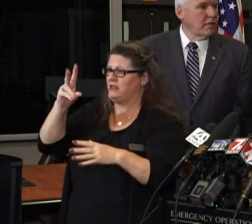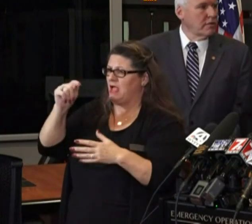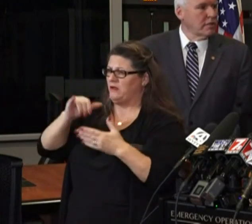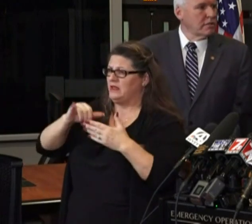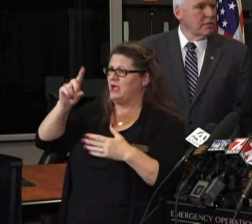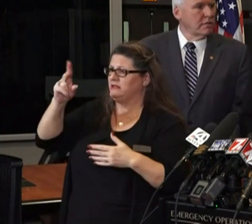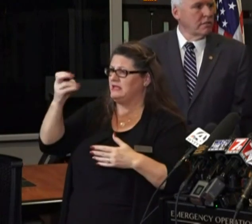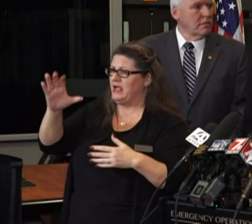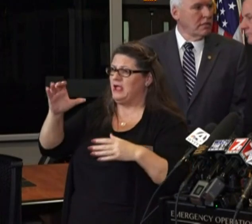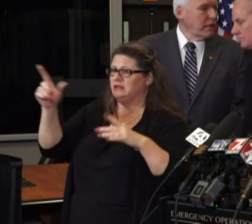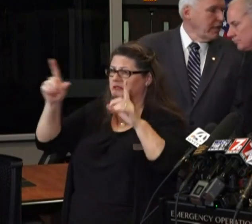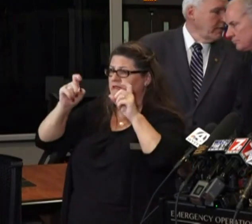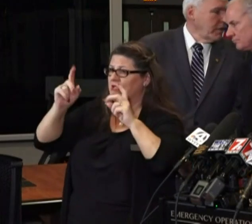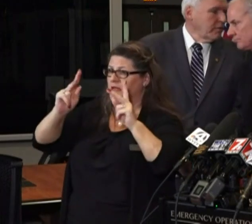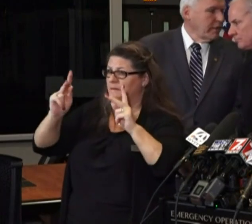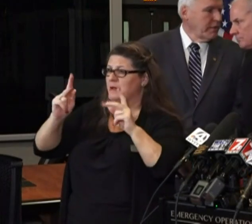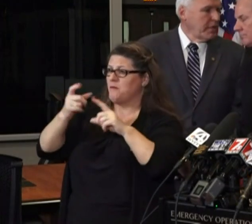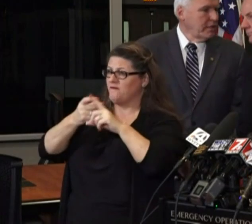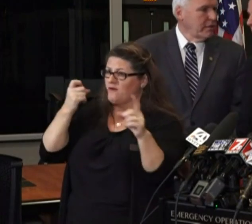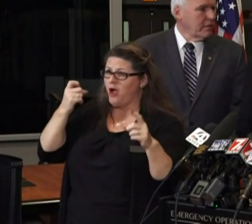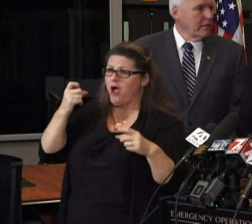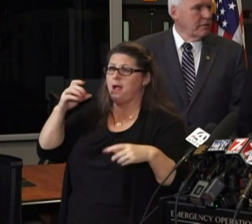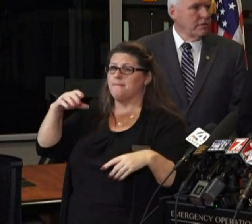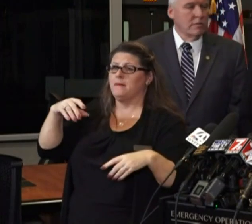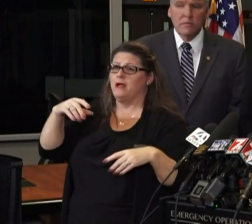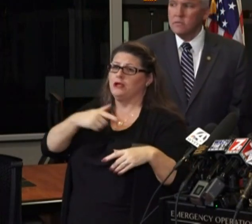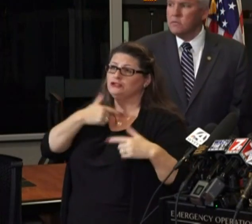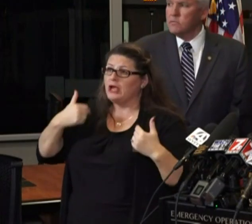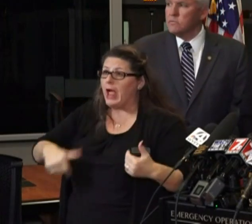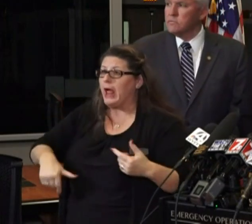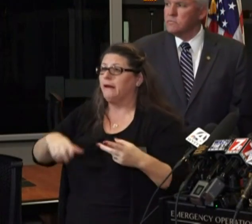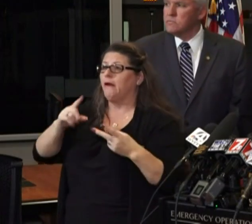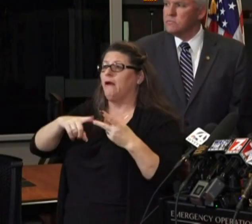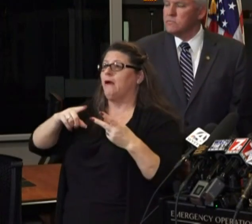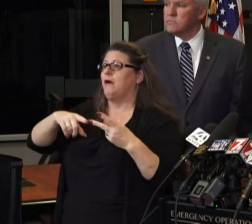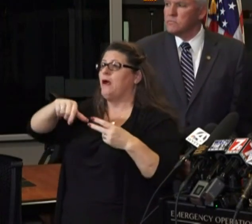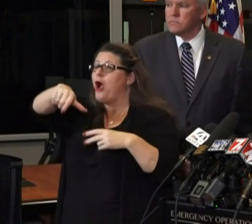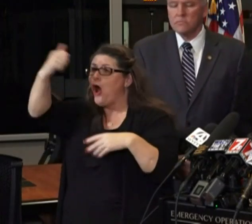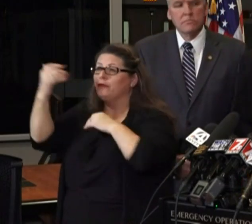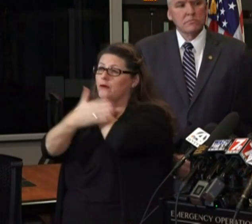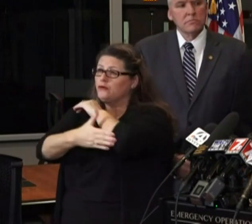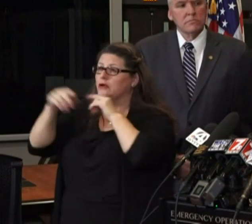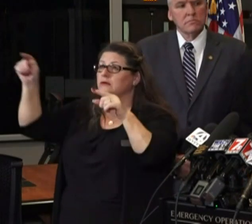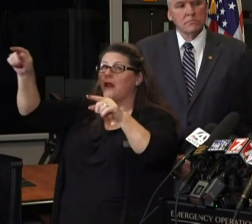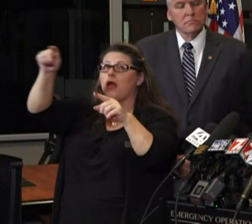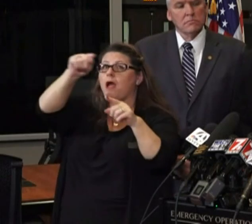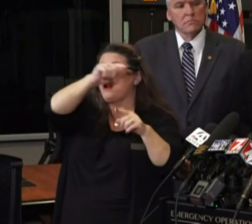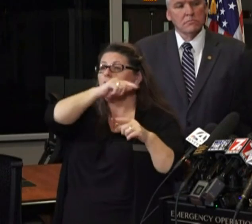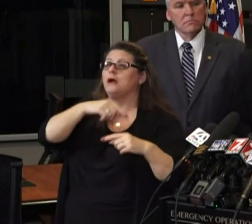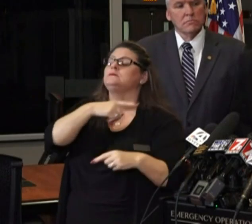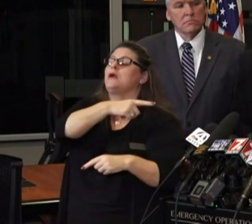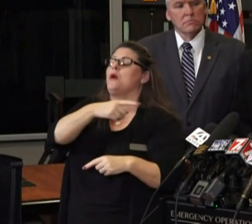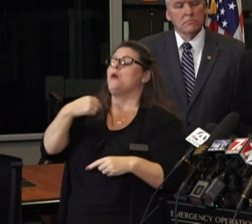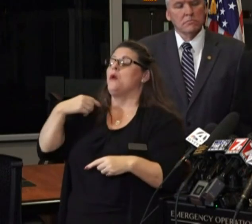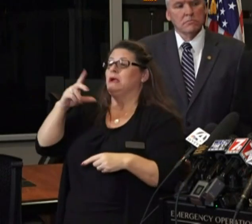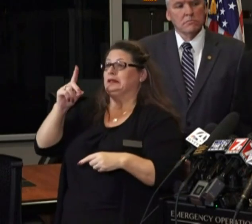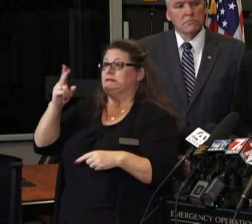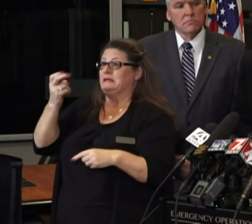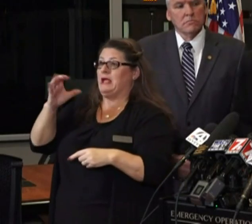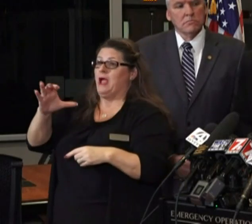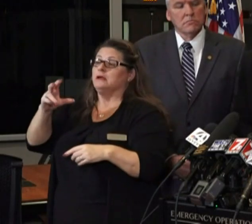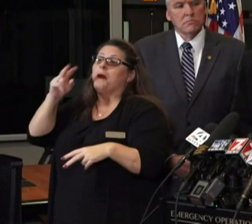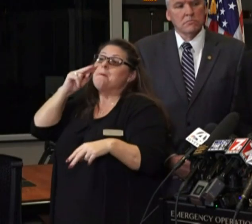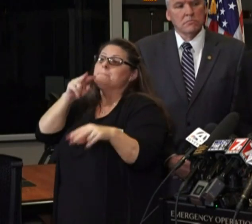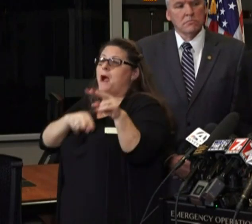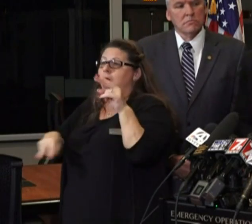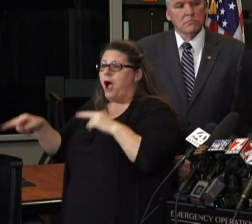either Italy, China, or Iran. Is that the case? DHEC is monitoring individuals who have traveled to